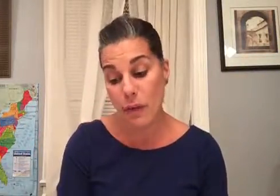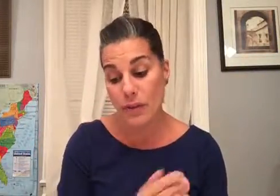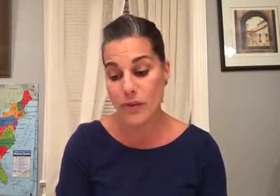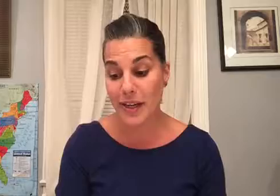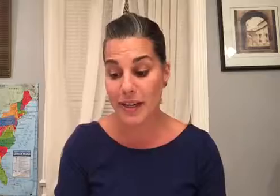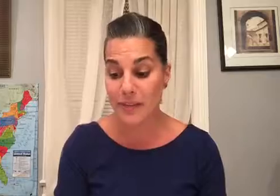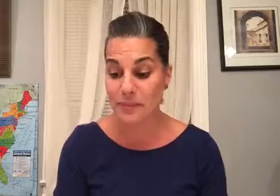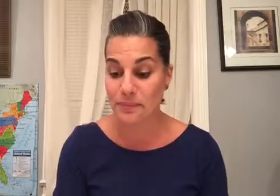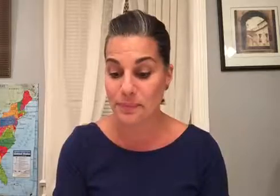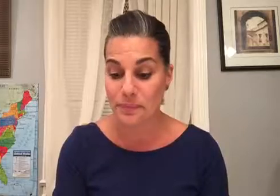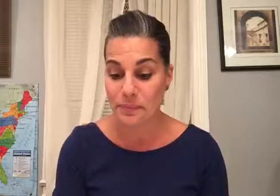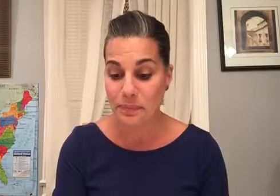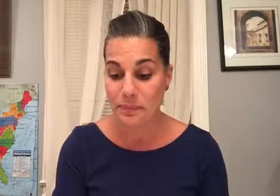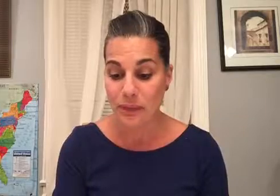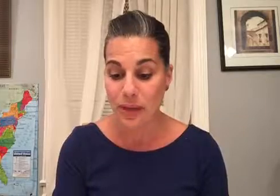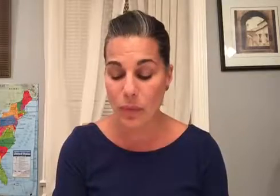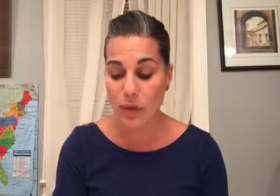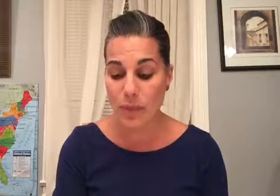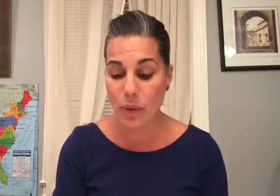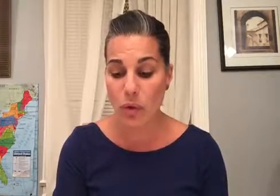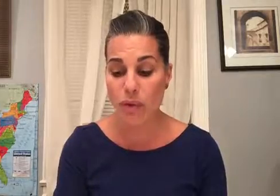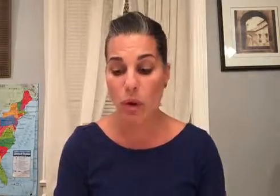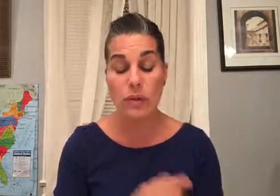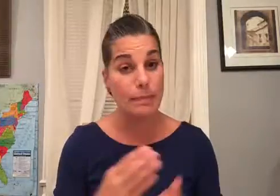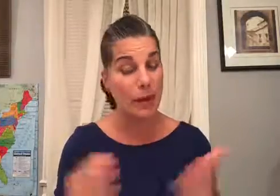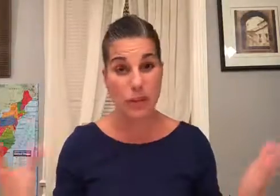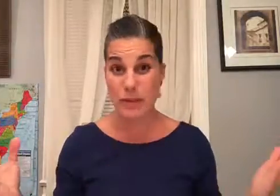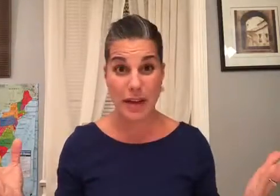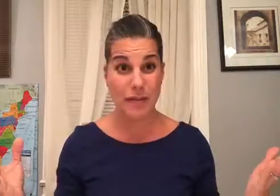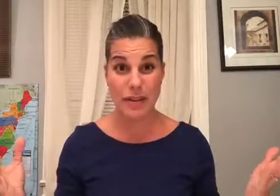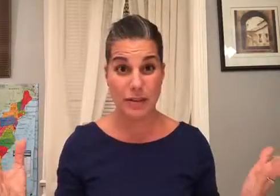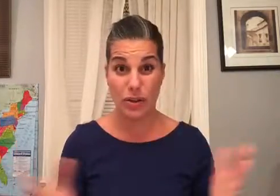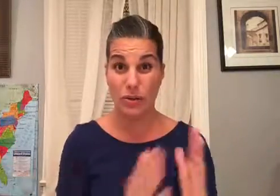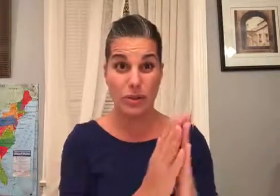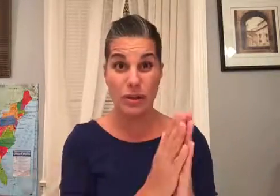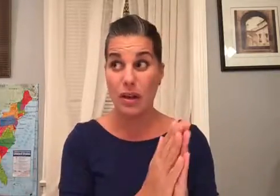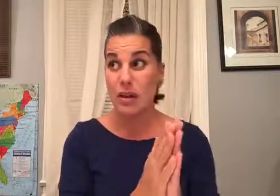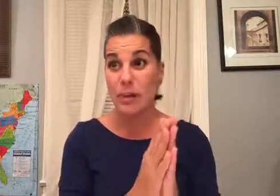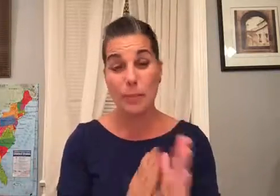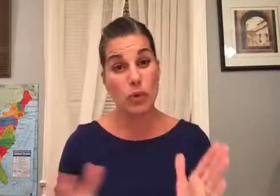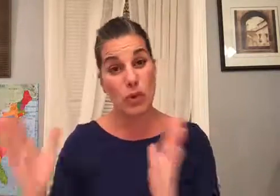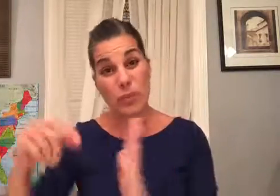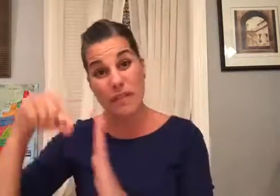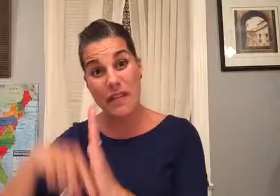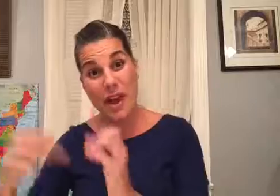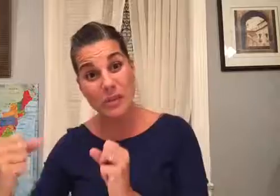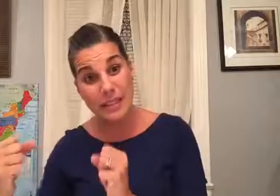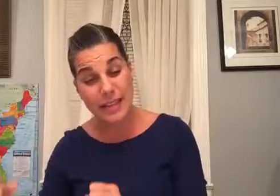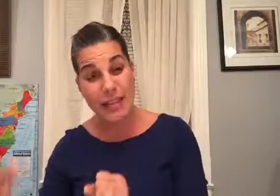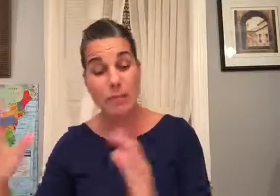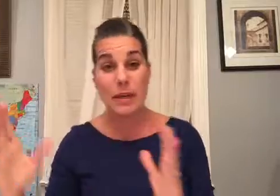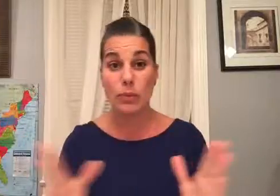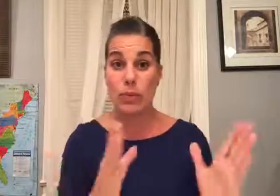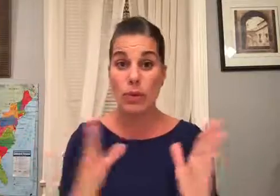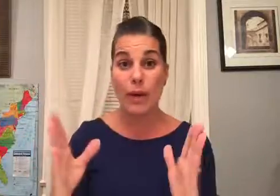phone is ringing. We also went over the whole spectrum of deafness. You know, there's people who are profoundly deaf, people who